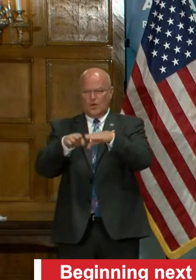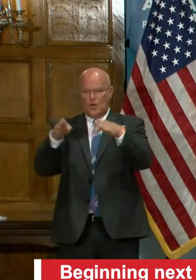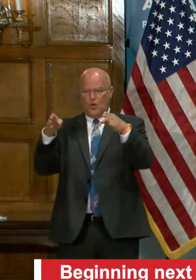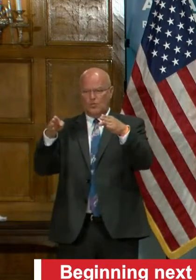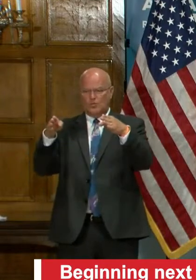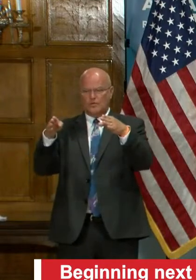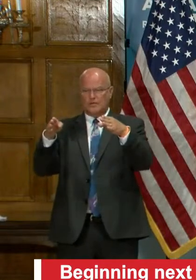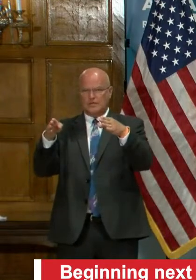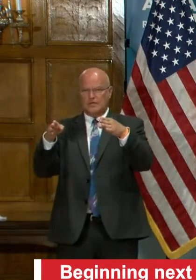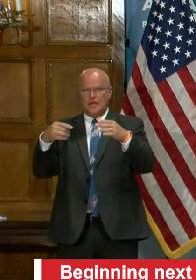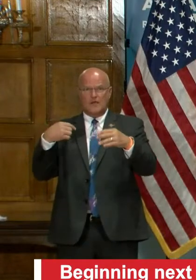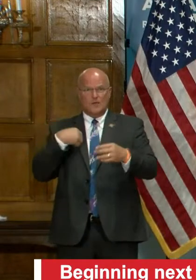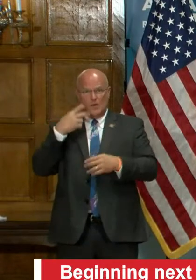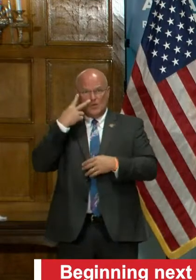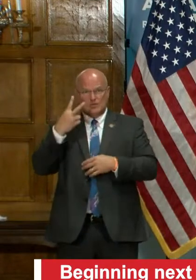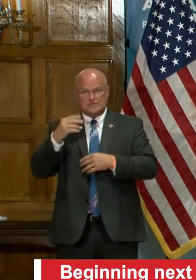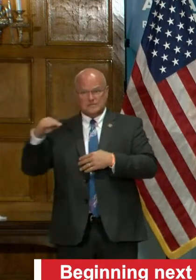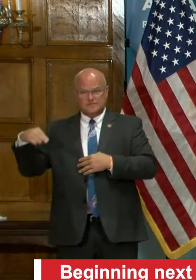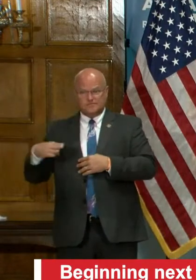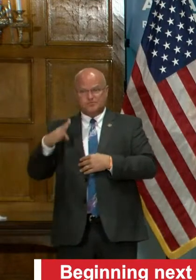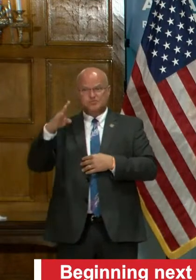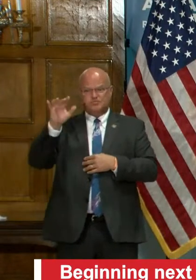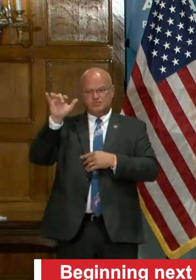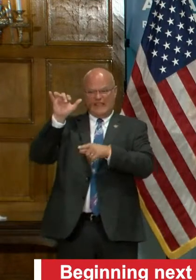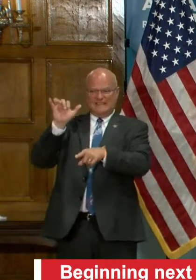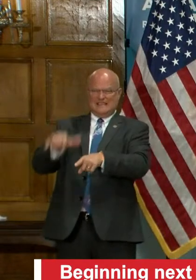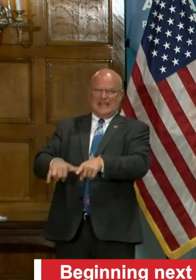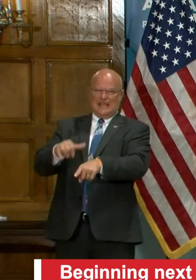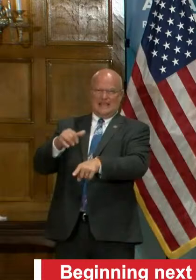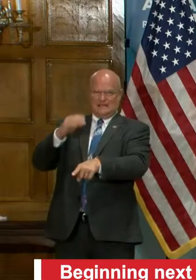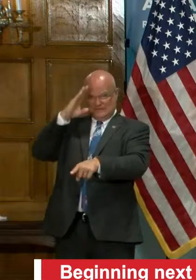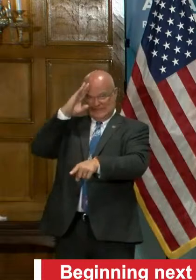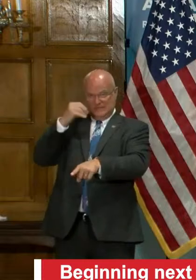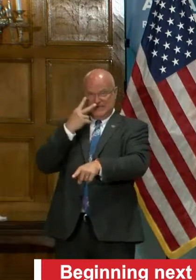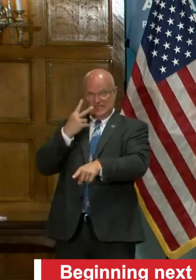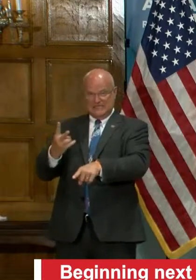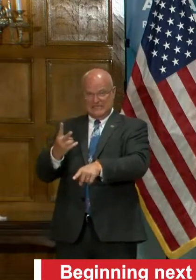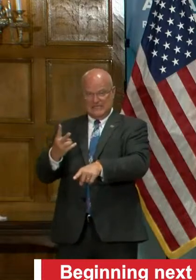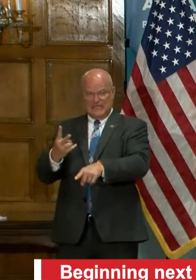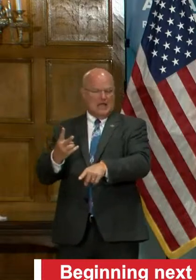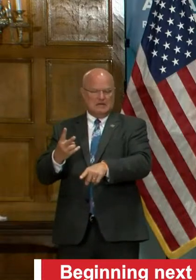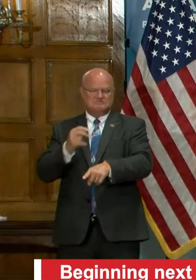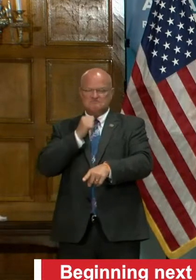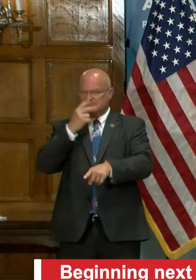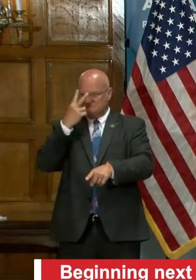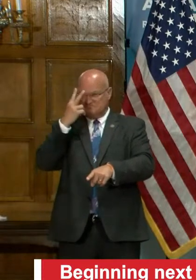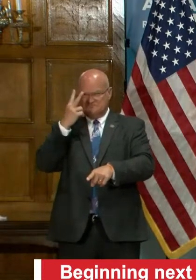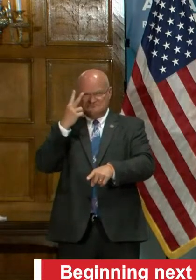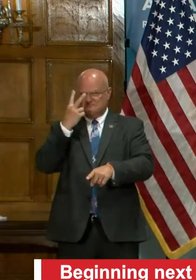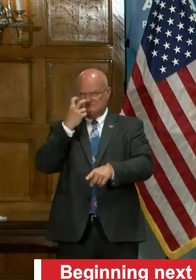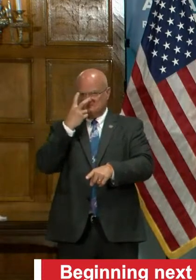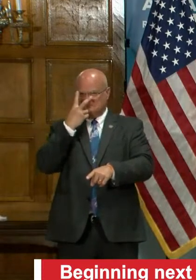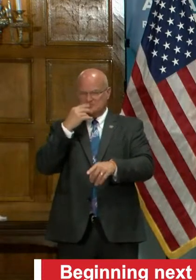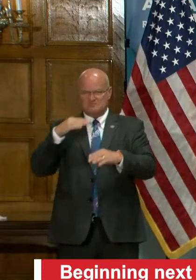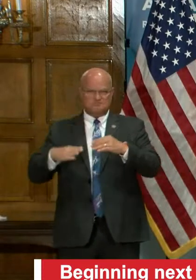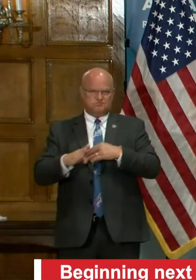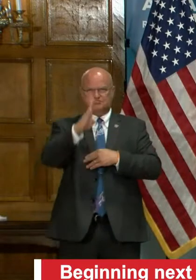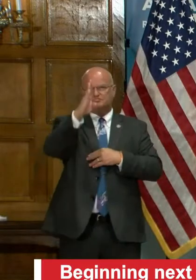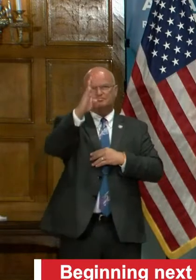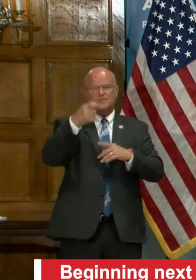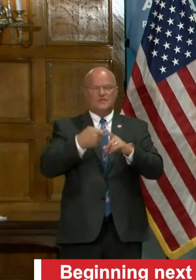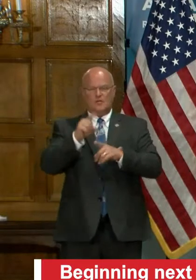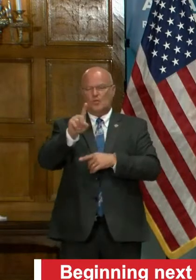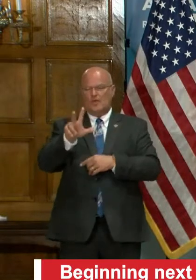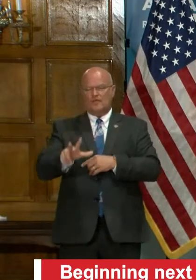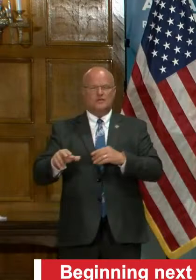capacity. If we were going to see a resurgence, that's when we would have expected to see it. I'm not expecting to see resurgence going